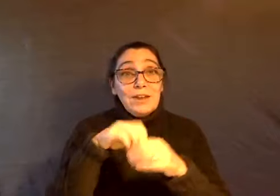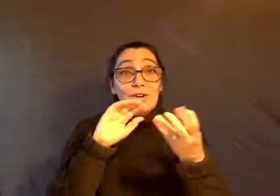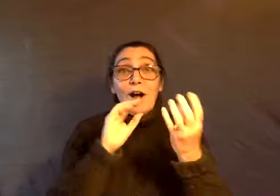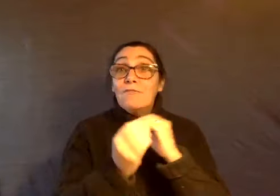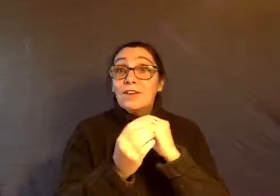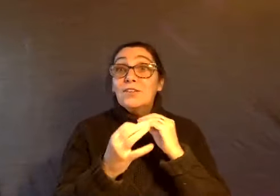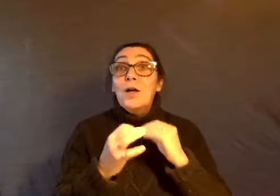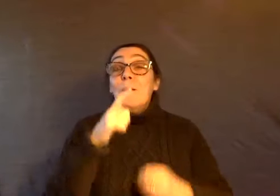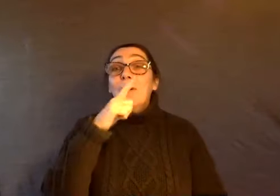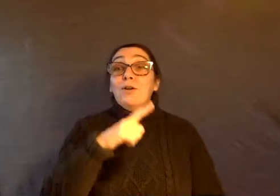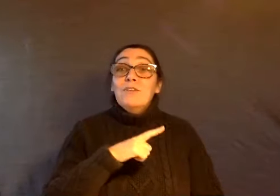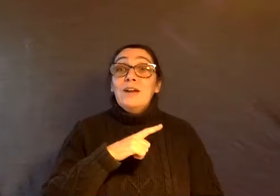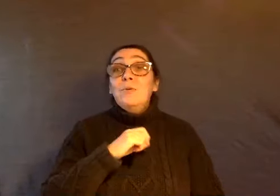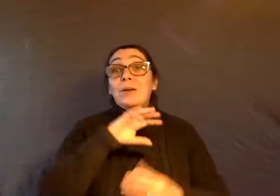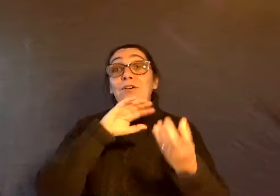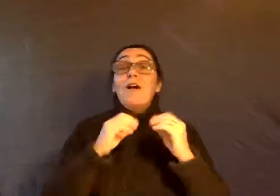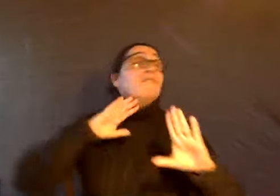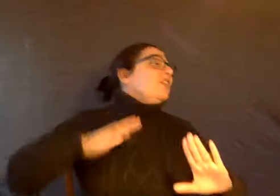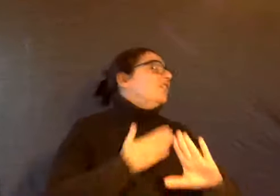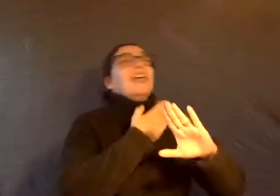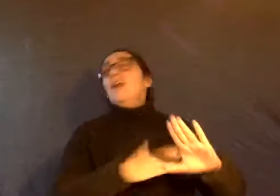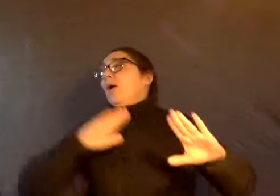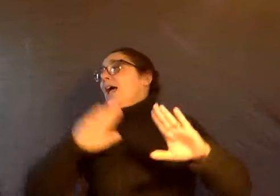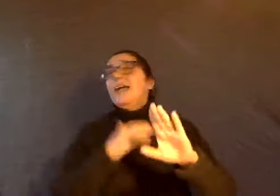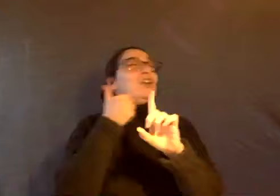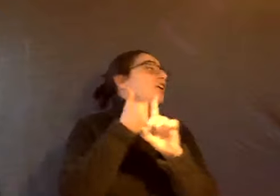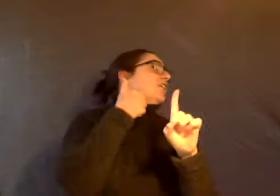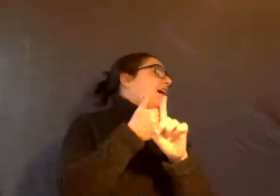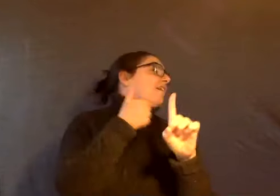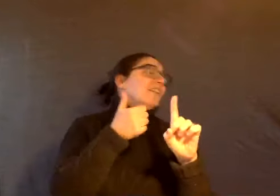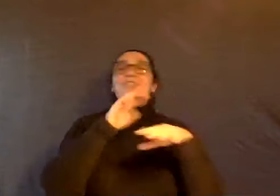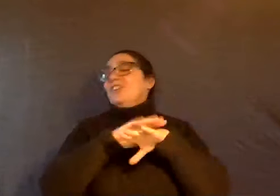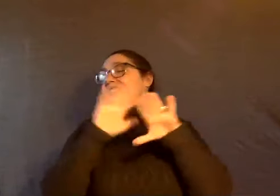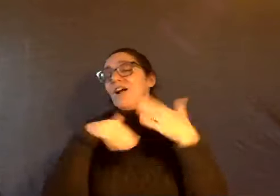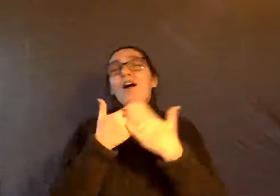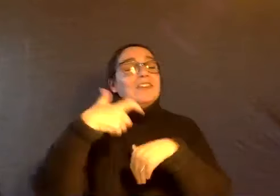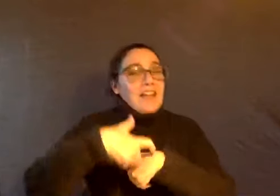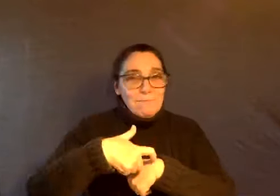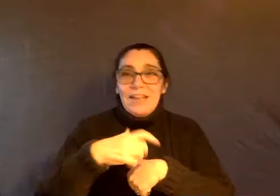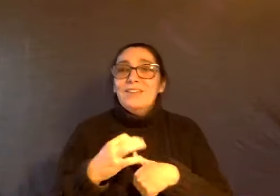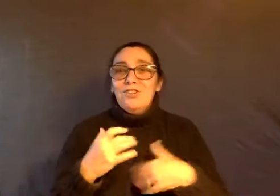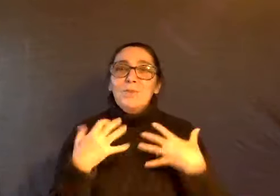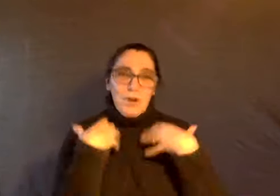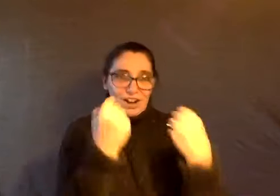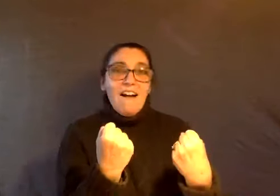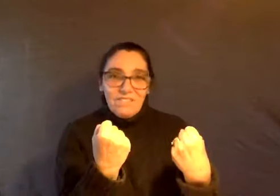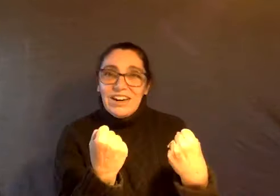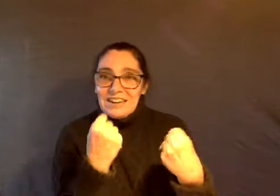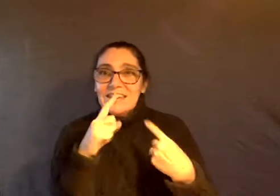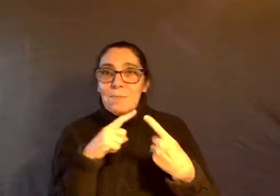inner office, but Laureen will be in her office singing away to herself. She does it all the time. So she's pretty confident